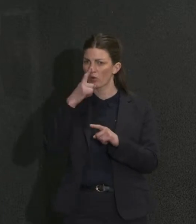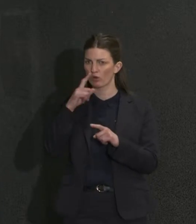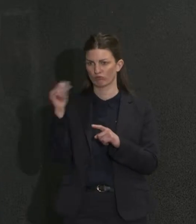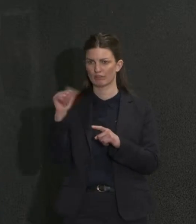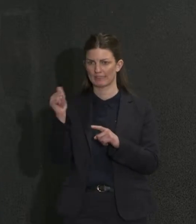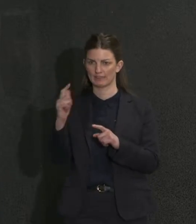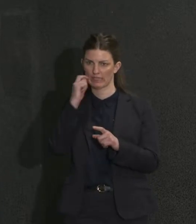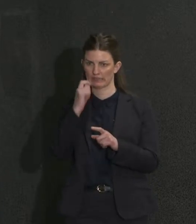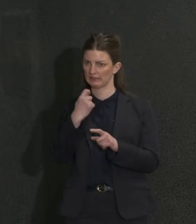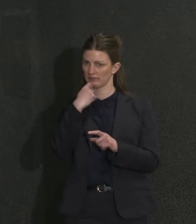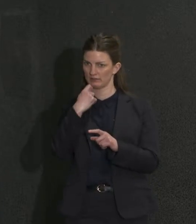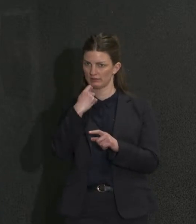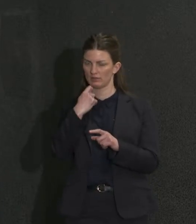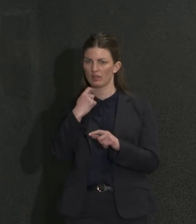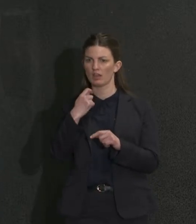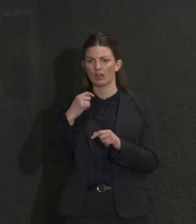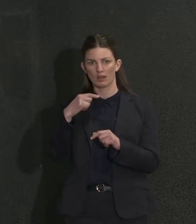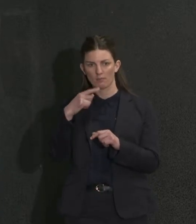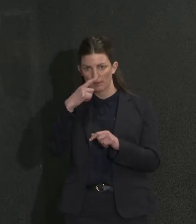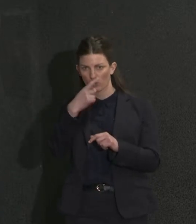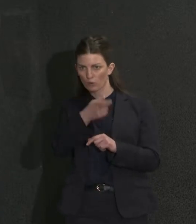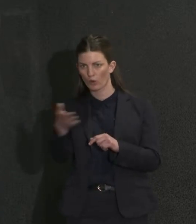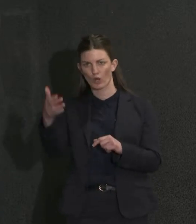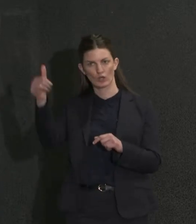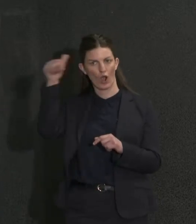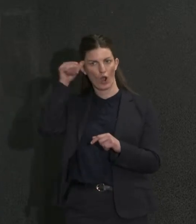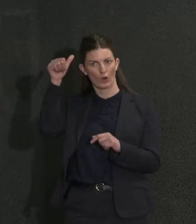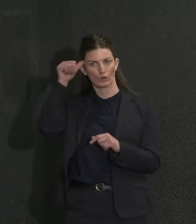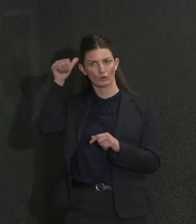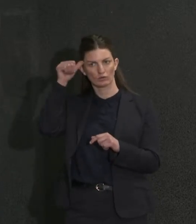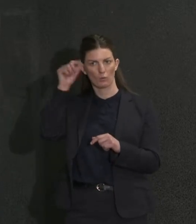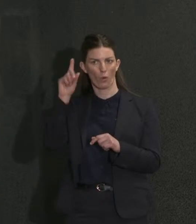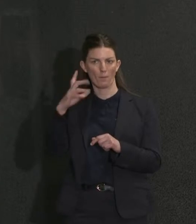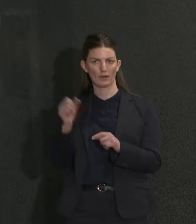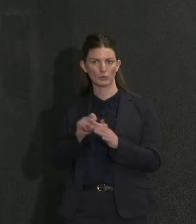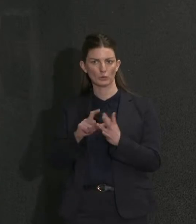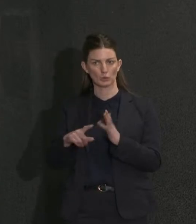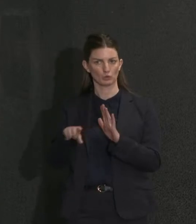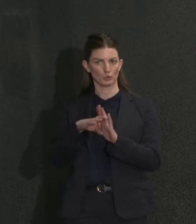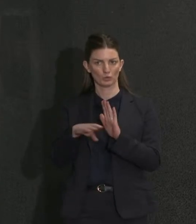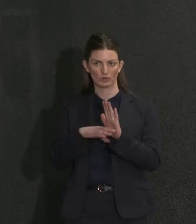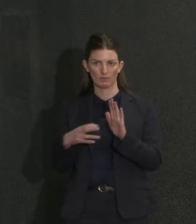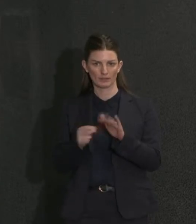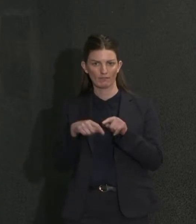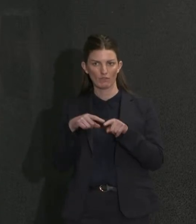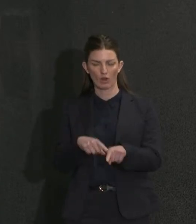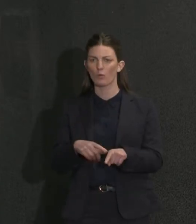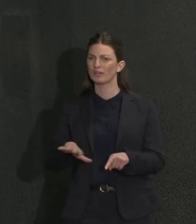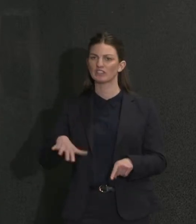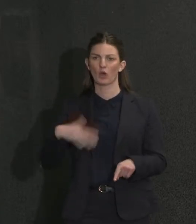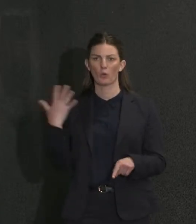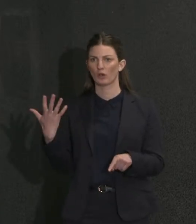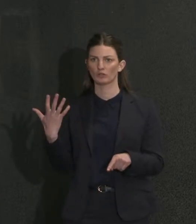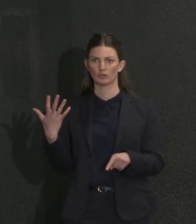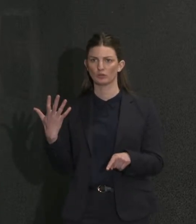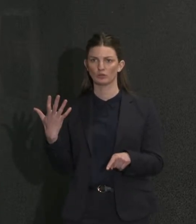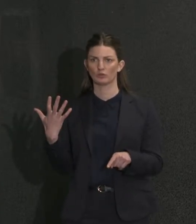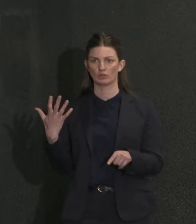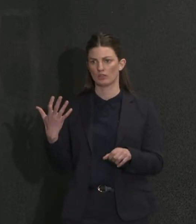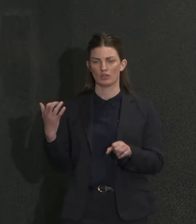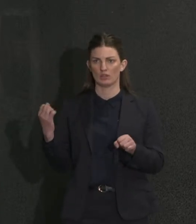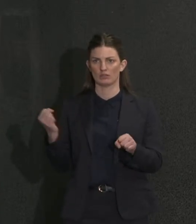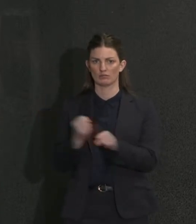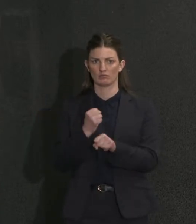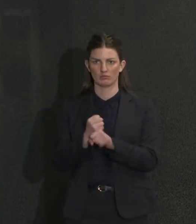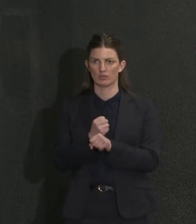do here in Victoria. We don't need to create yet more internal hurdles and more internal barriers and more choke points to get the impact we're trying to have.